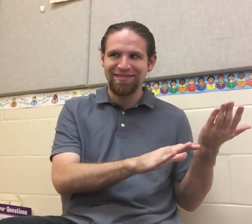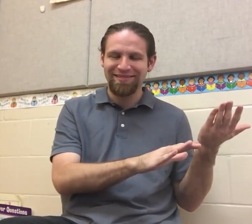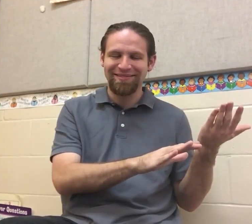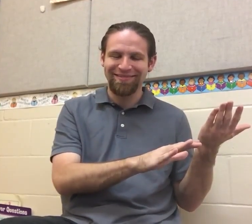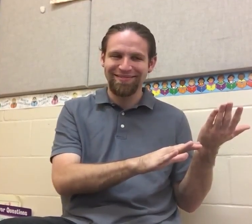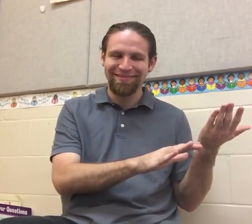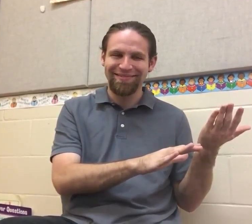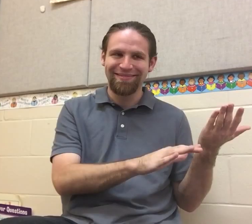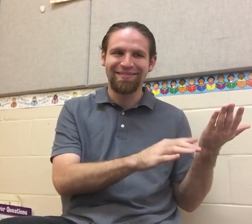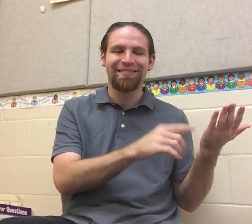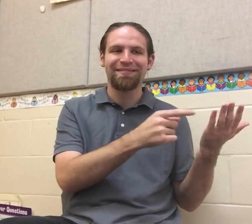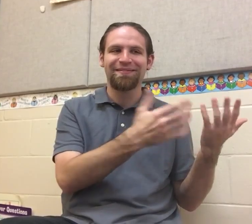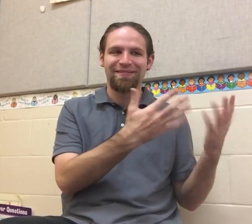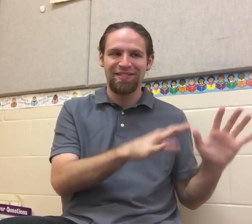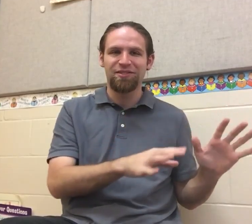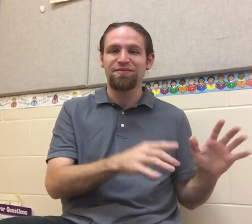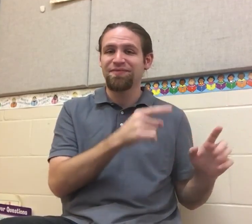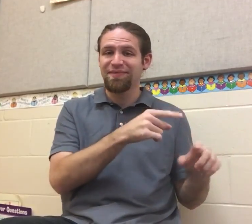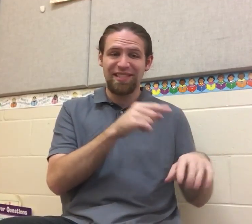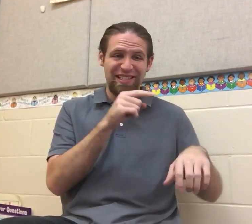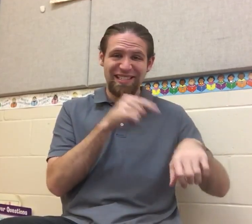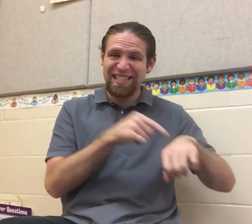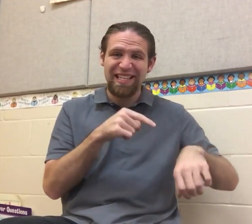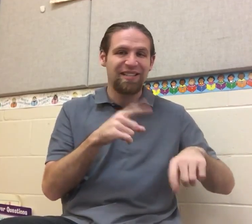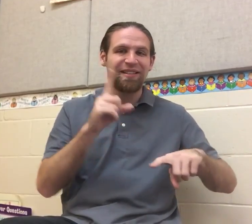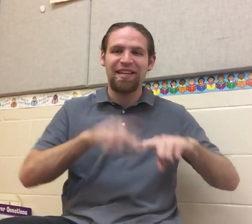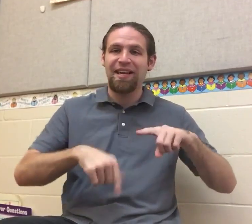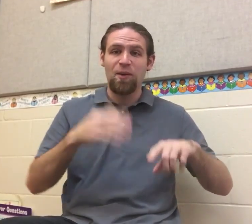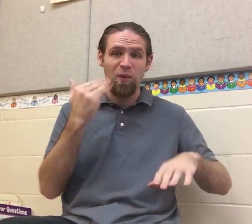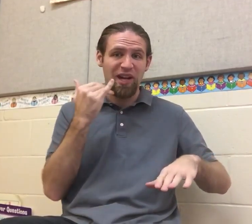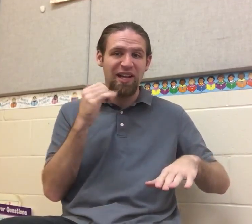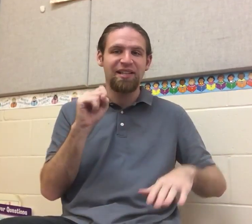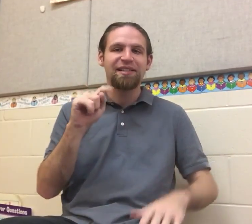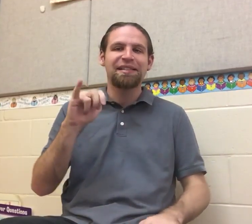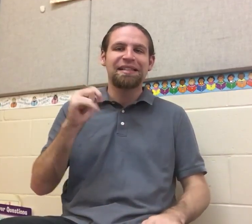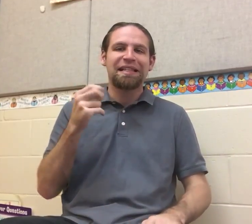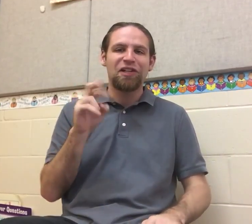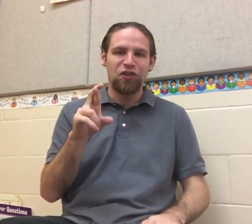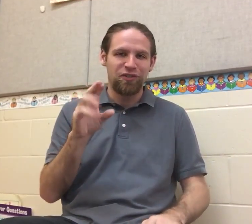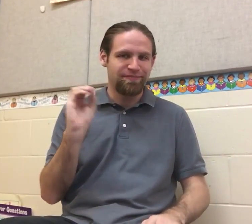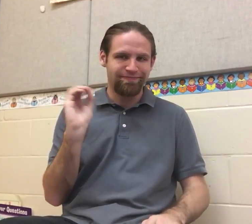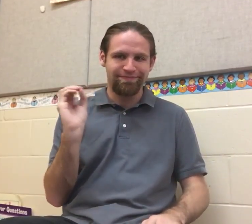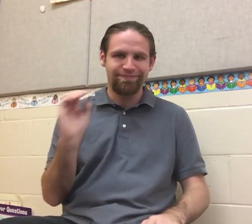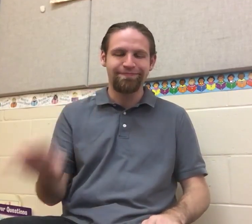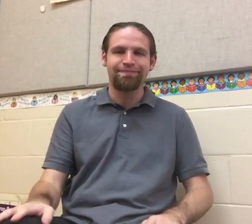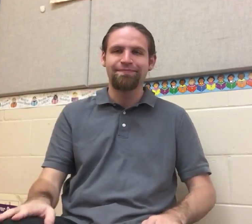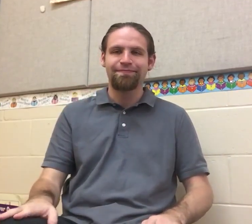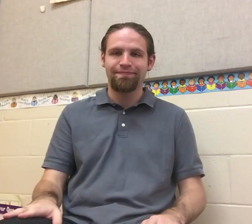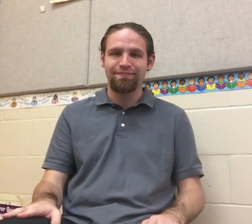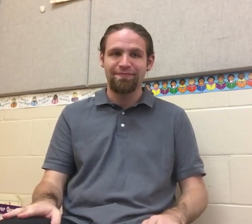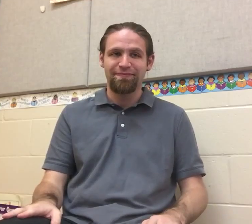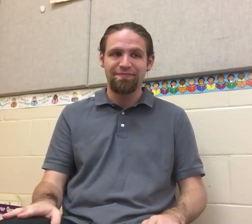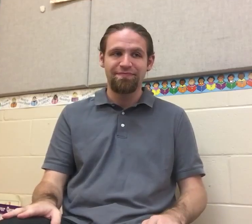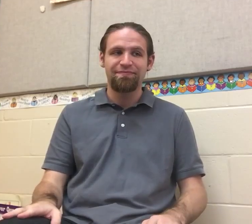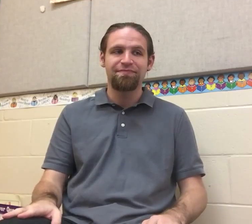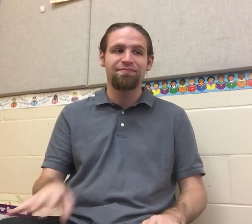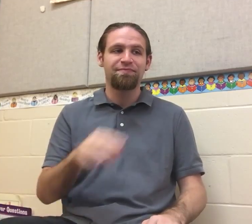I'm a honeybee, and I'm delighted to be here to tell you a little bit about my everyday world.